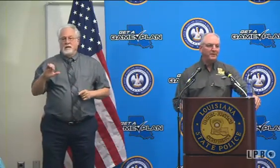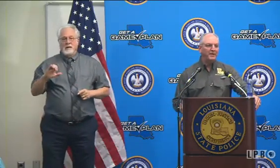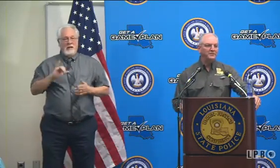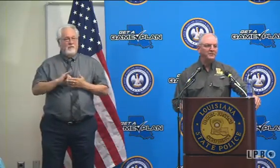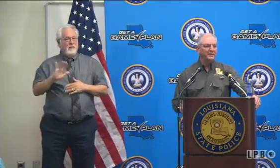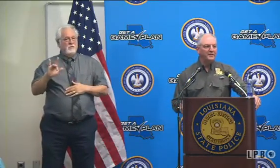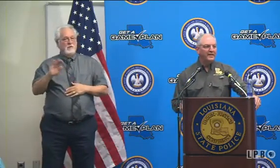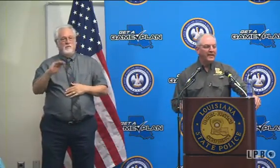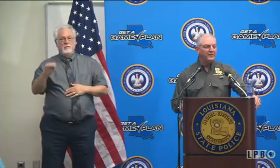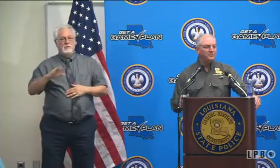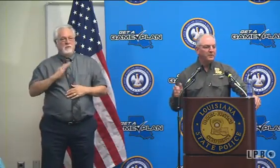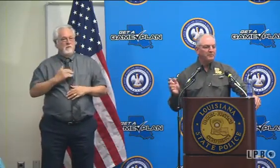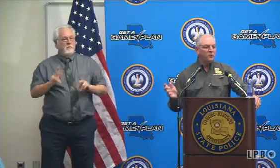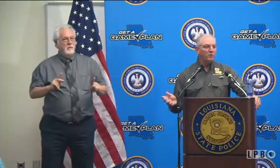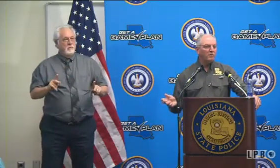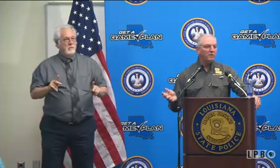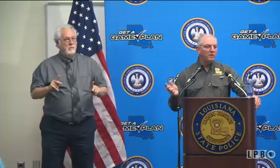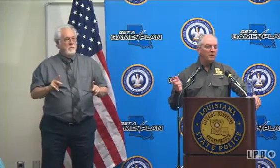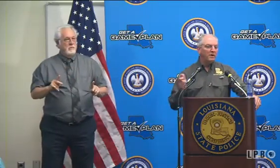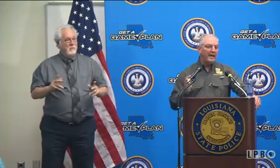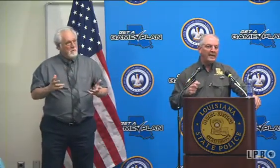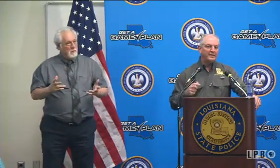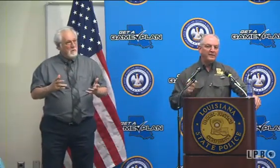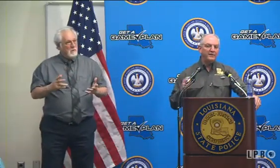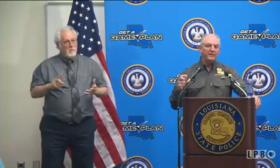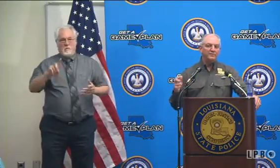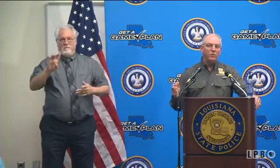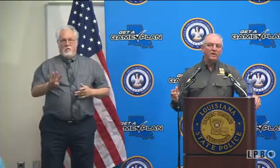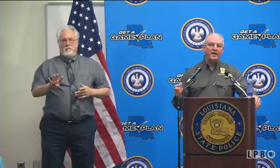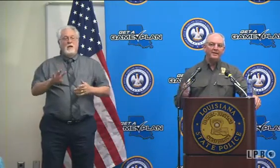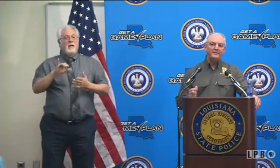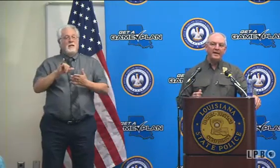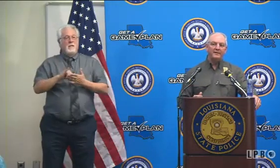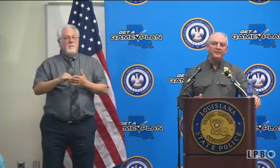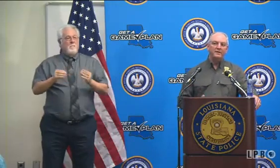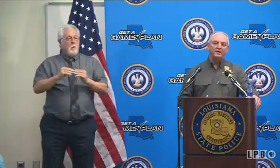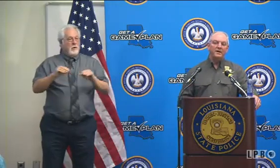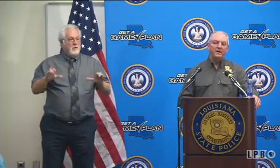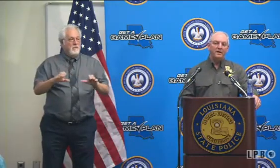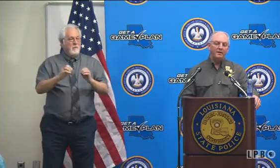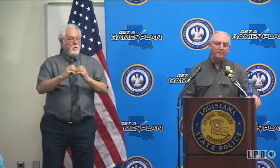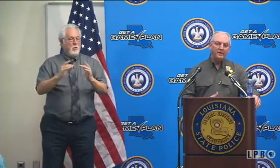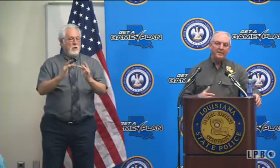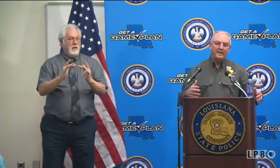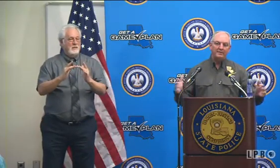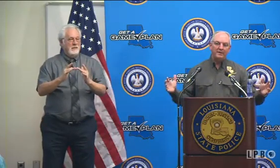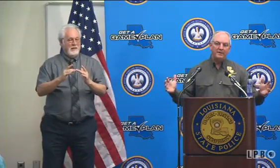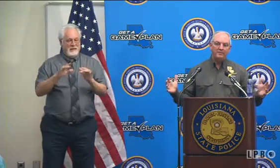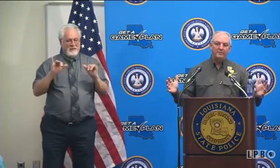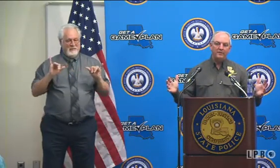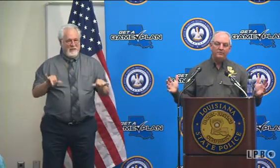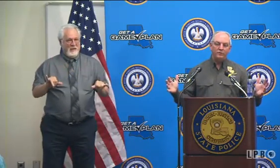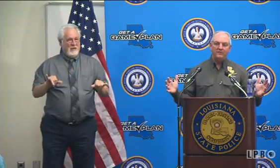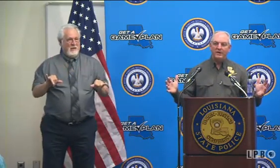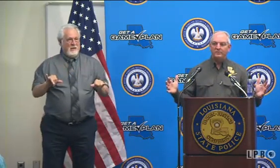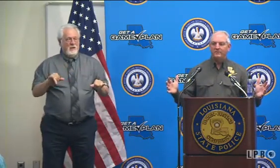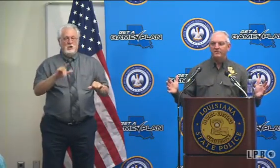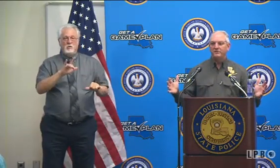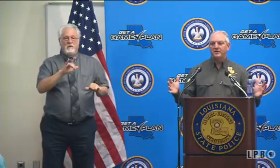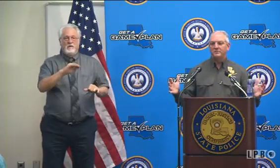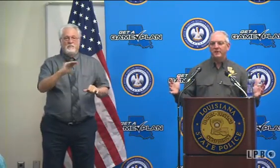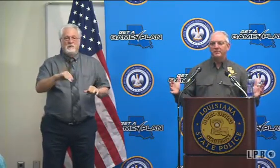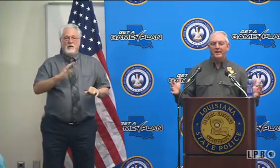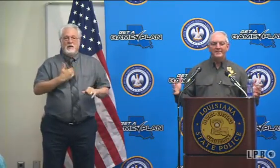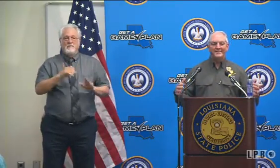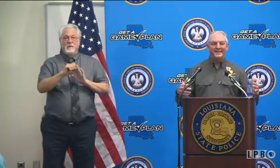state's population. And there's been more activity, more contact among that 25%